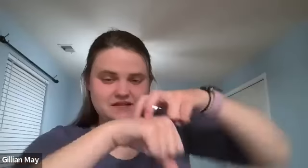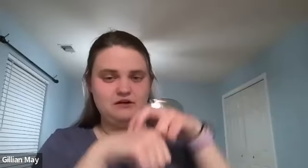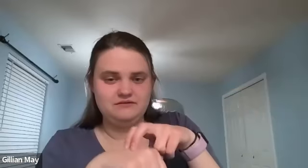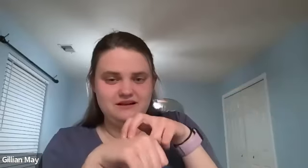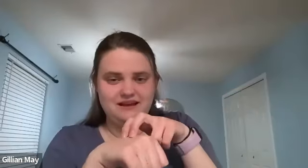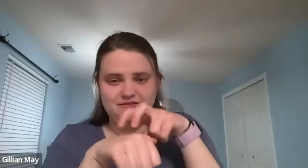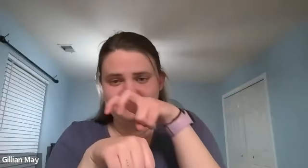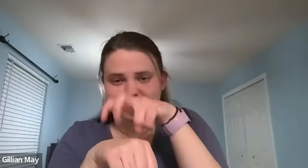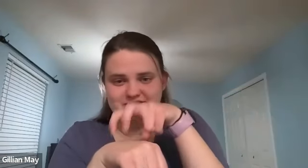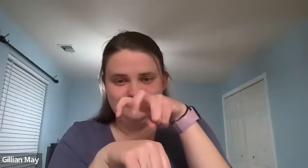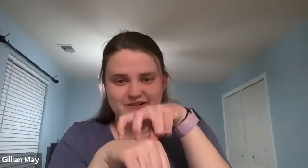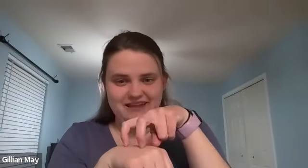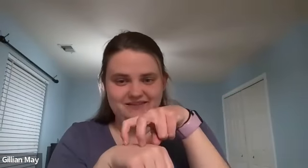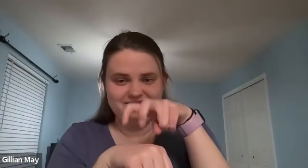I'll kind of relax my arms a little better. Yeah.